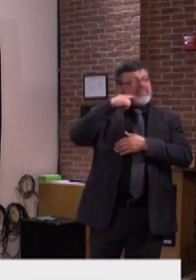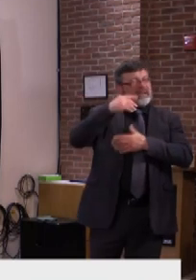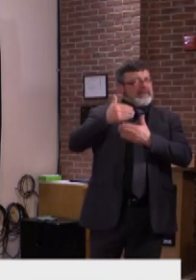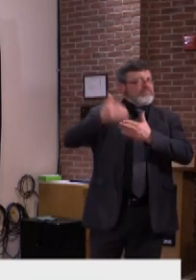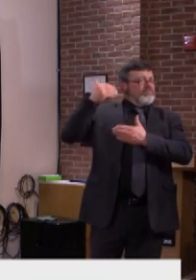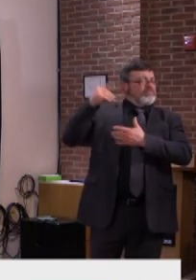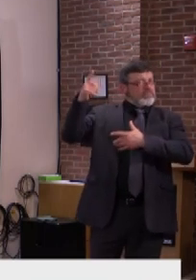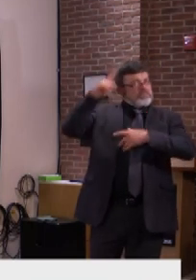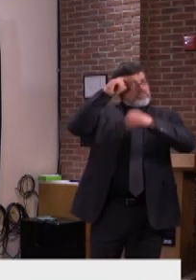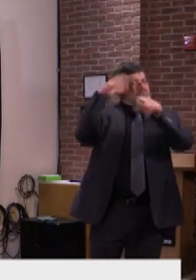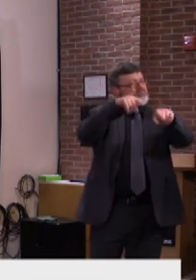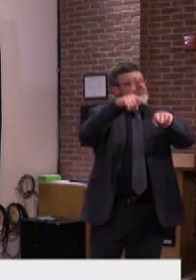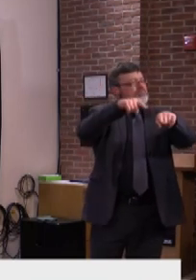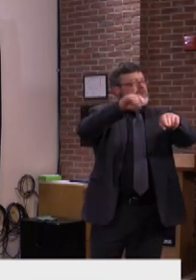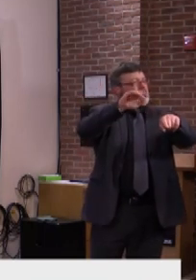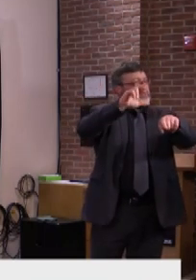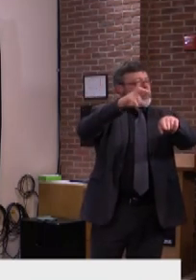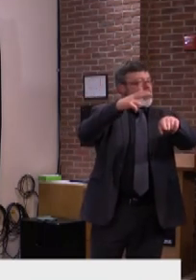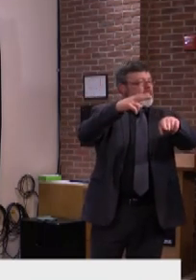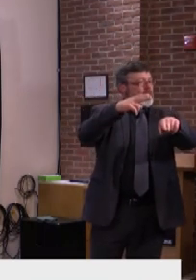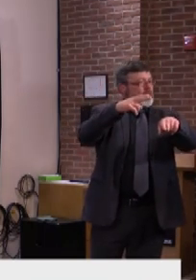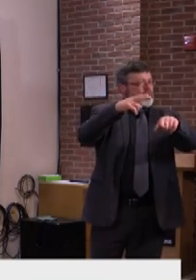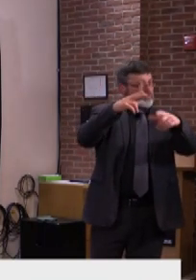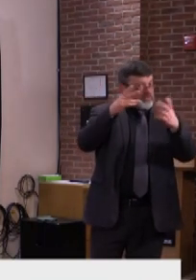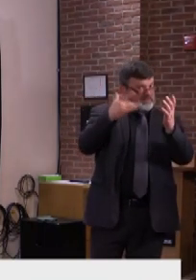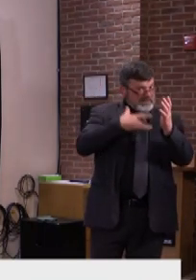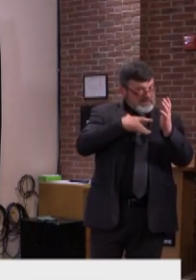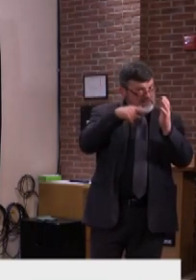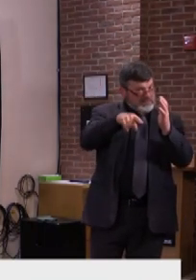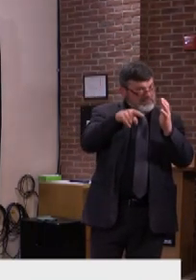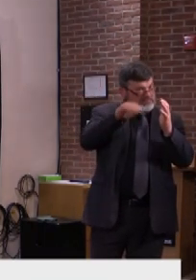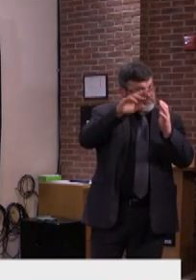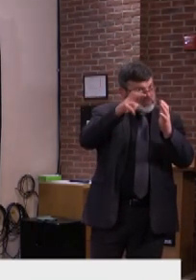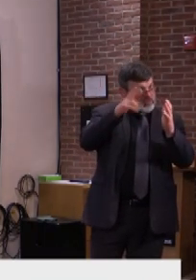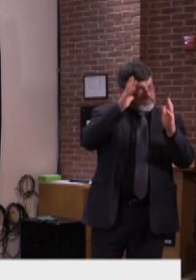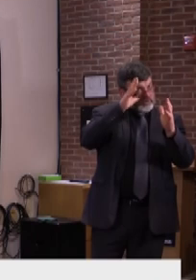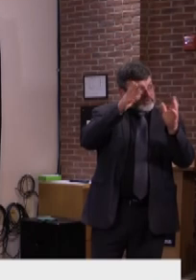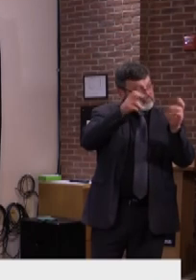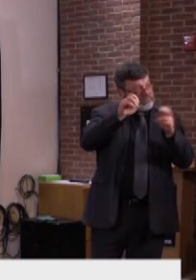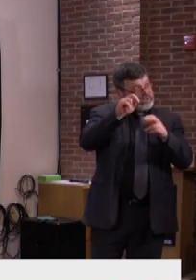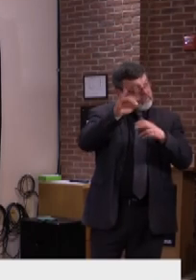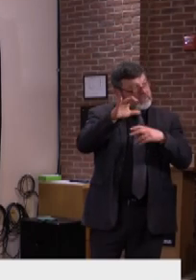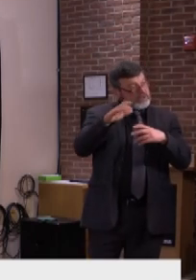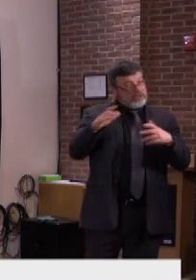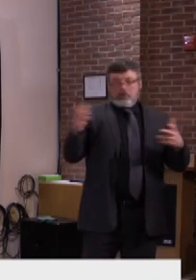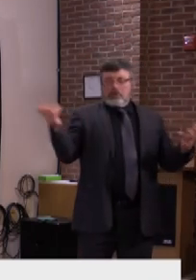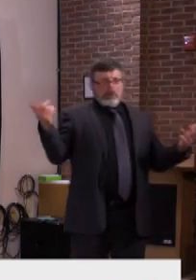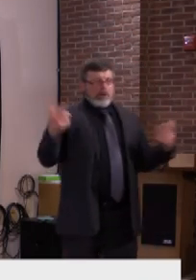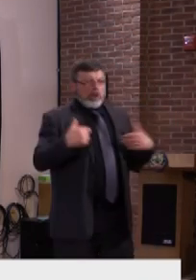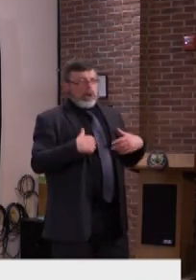think that's completely realistic okay thank you very much